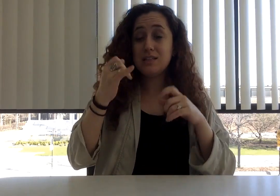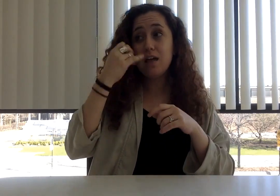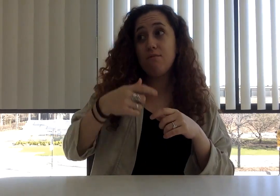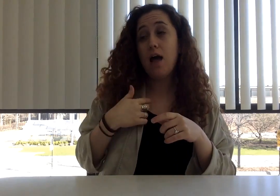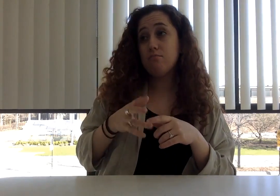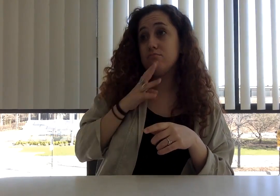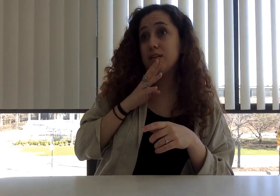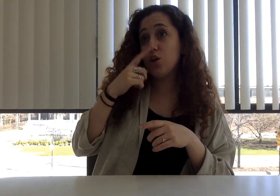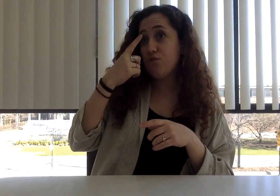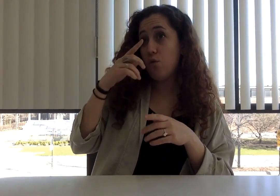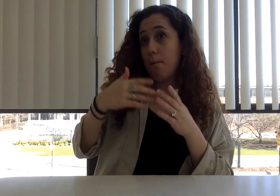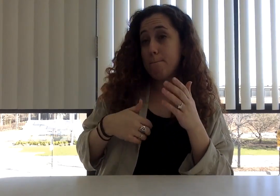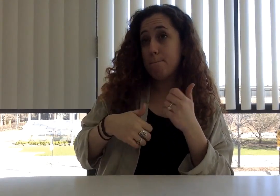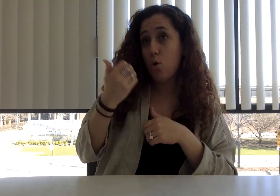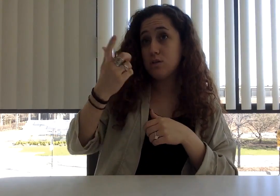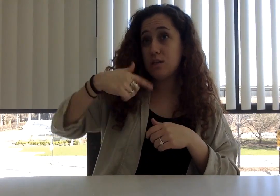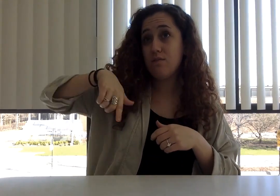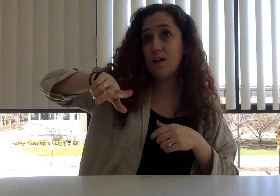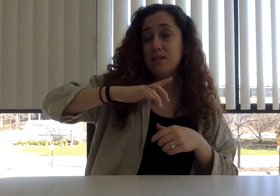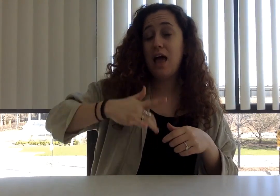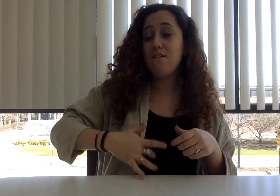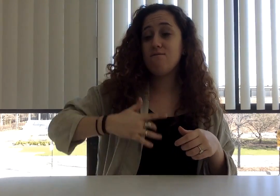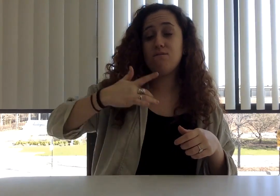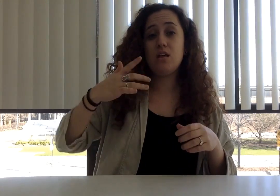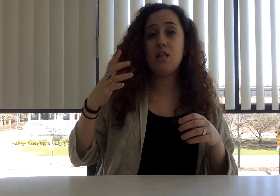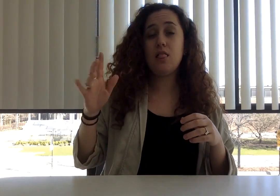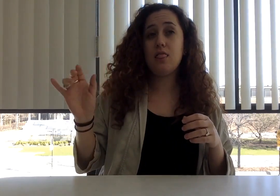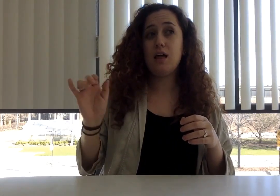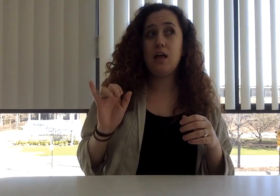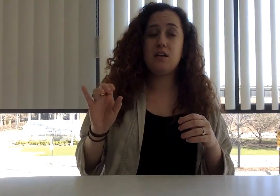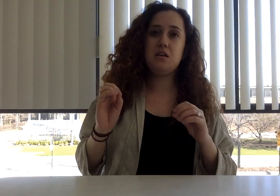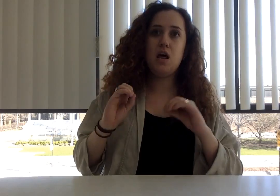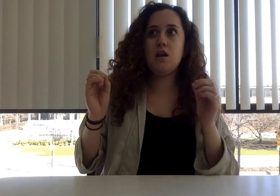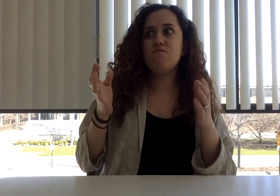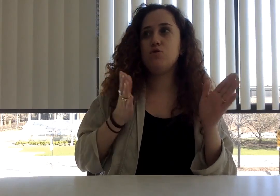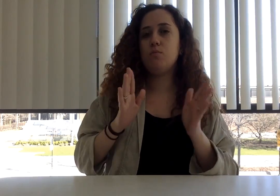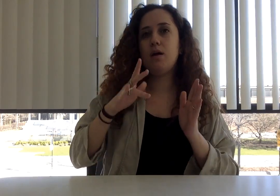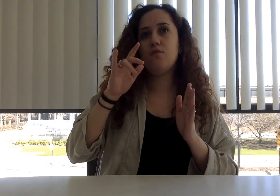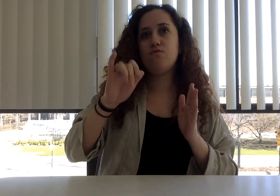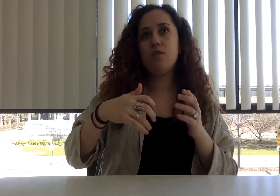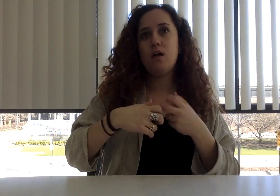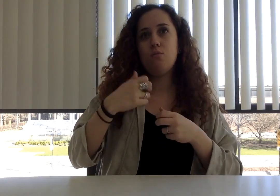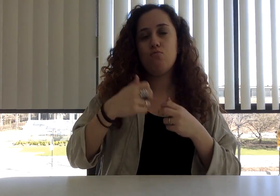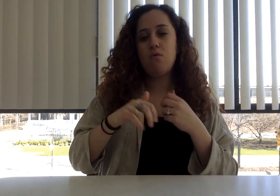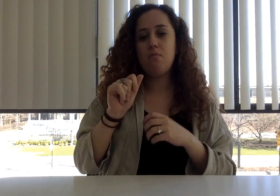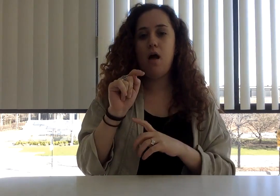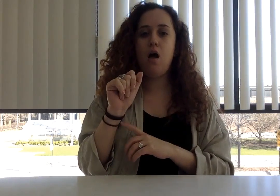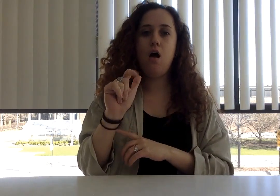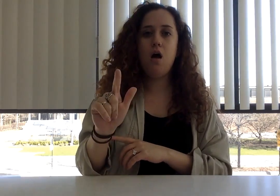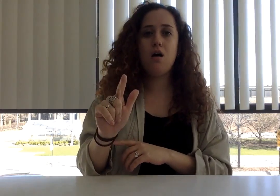feel like a lot of us were really prepared for a problem Not like at all. I'll look into that and I apologize. Nobody said, all right,